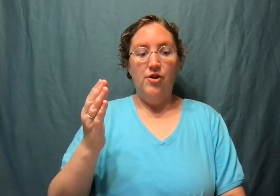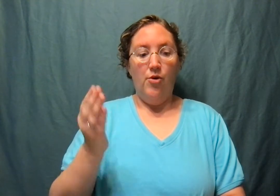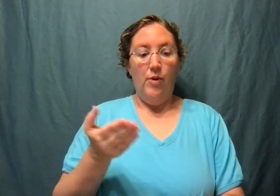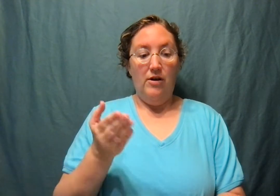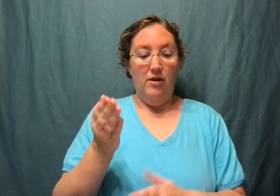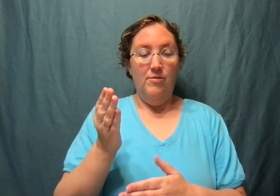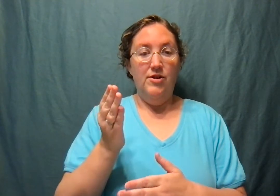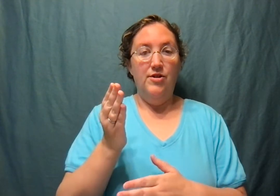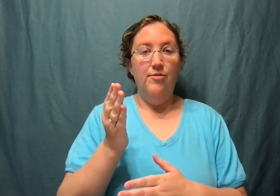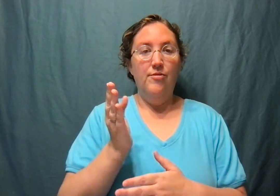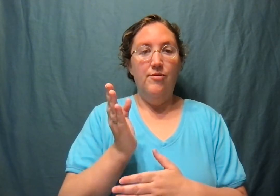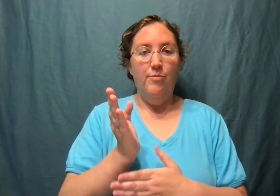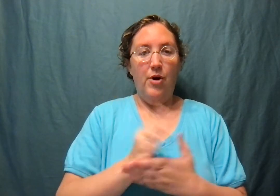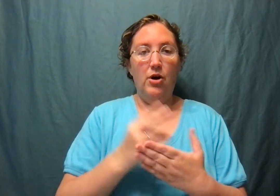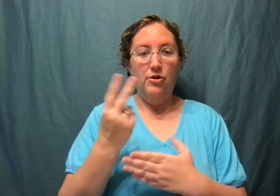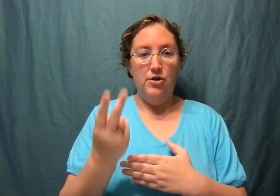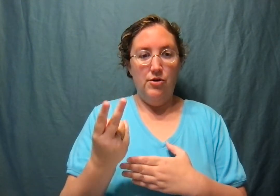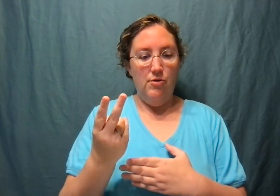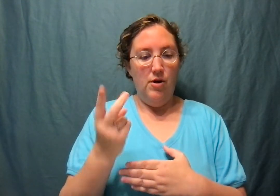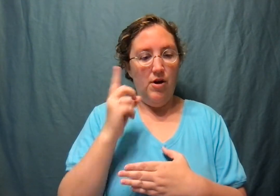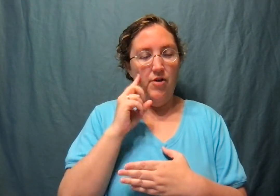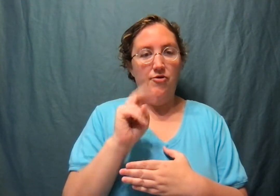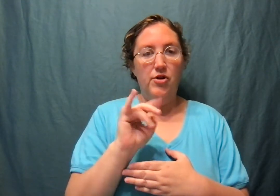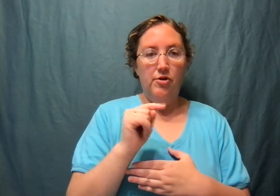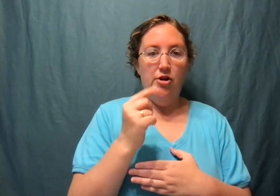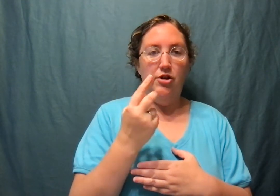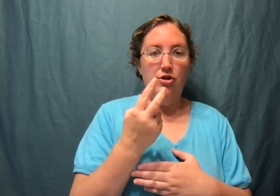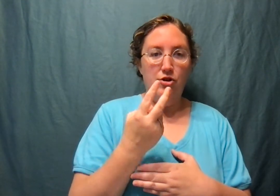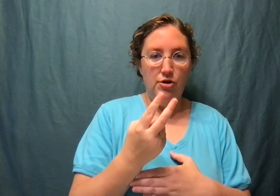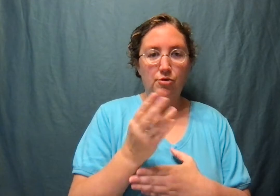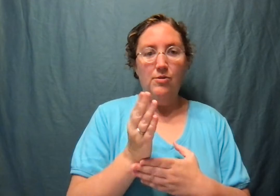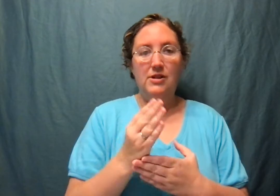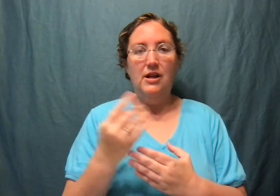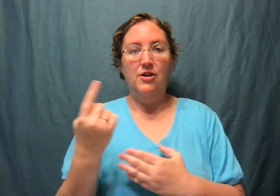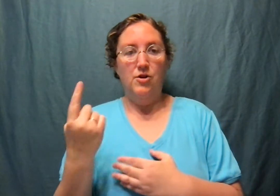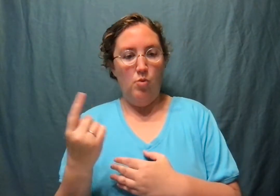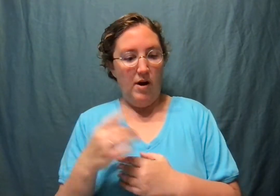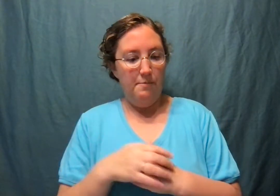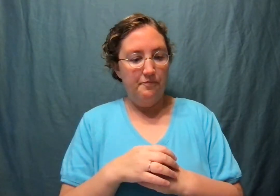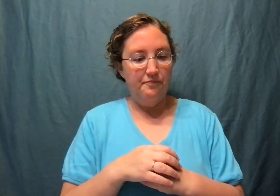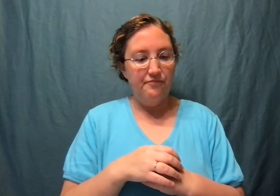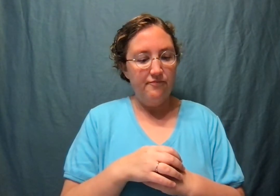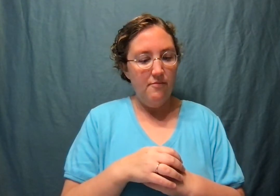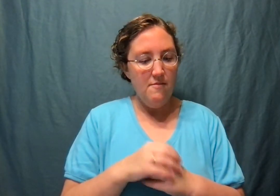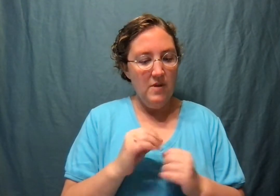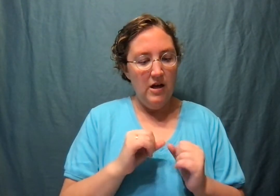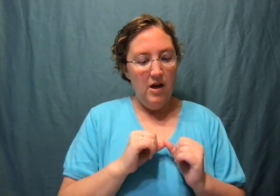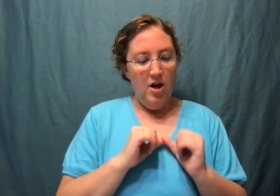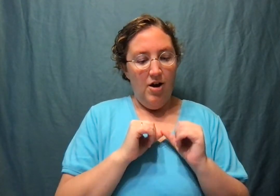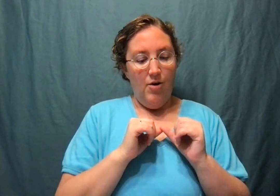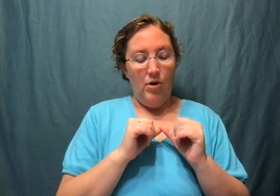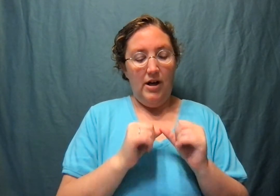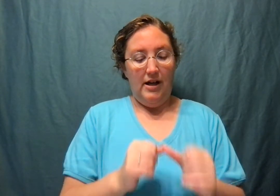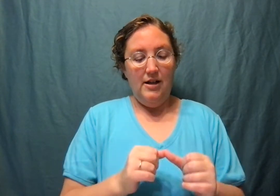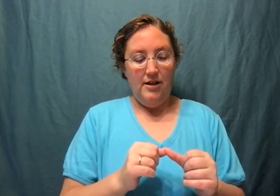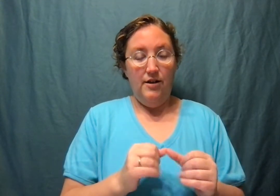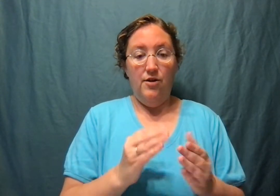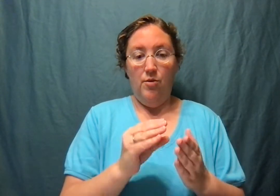So welcome to part 2 for Unit 2, Section 1. We're going to continue on